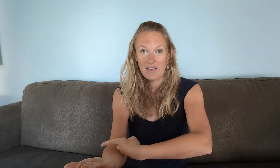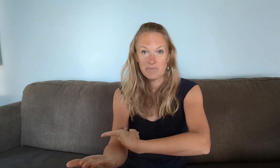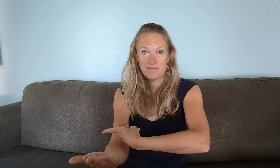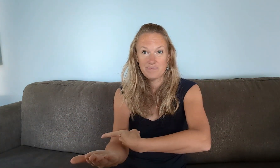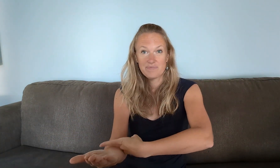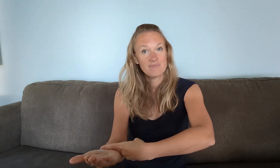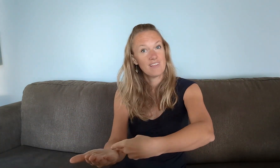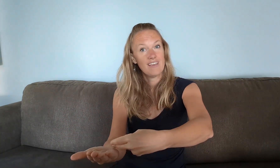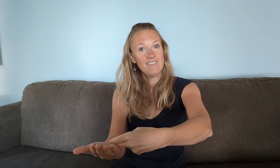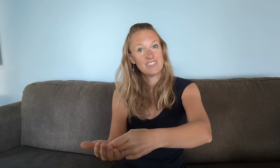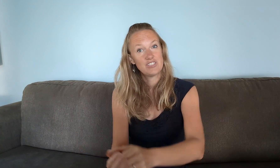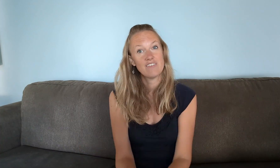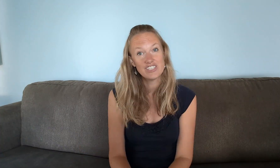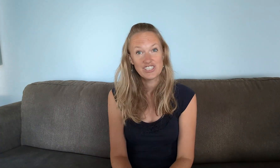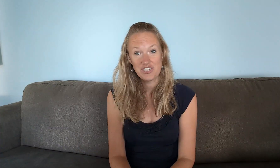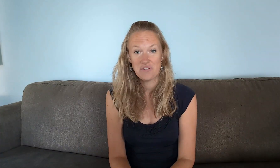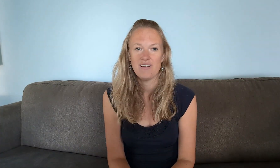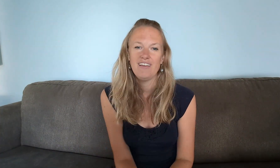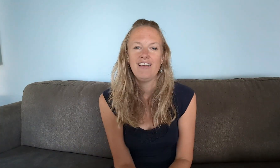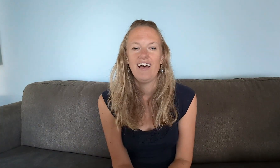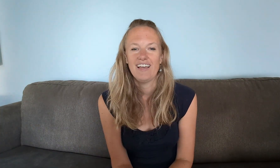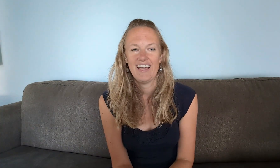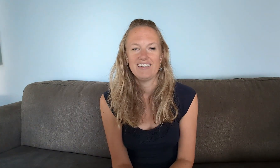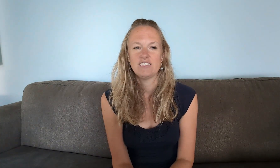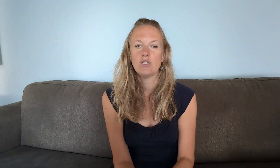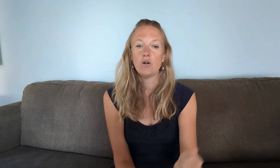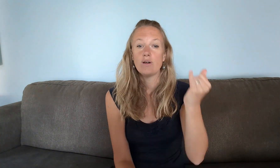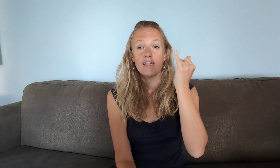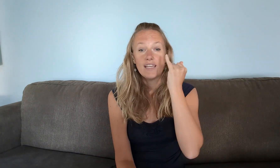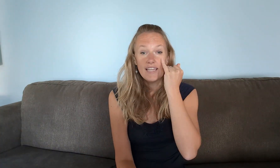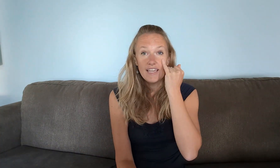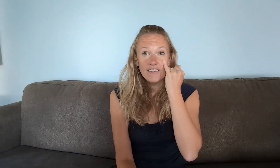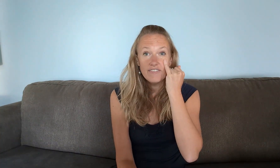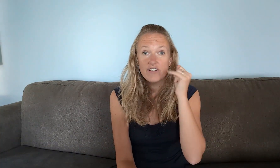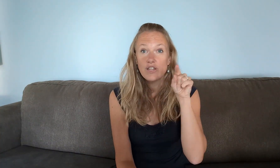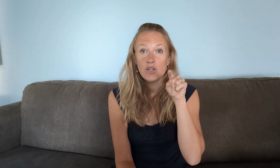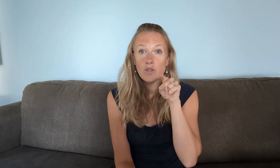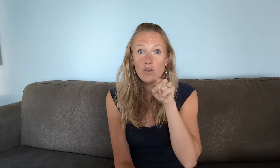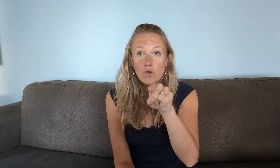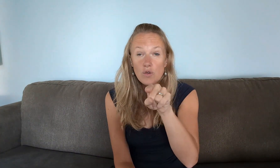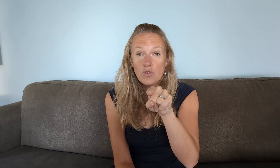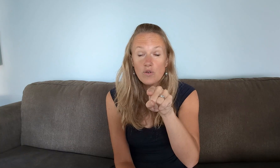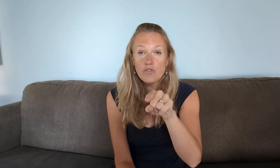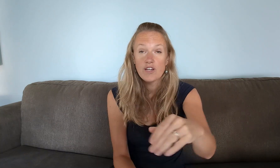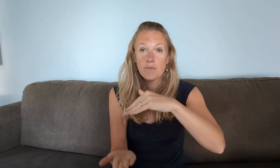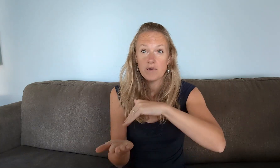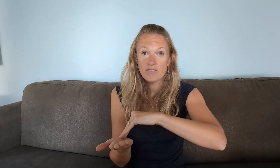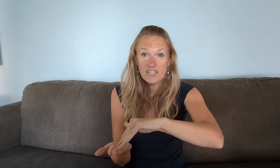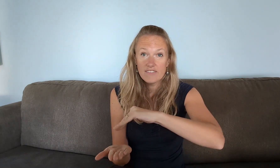Lamb. Okay, let's try verse 2 again. So if you've been